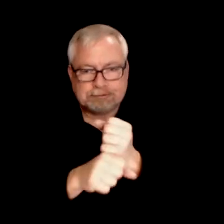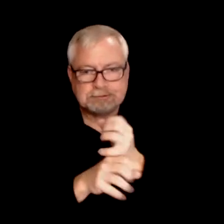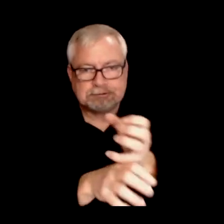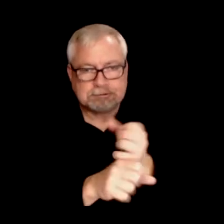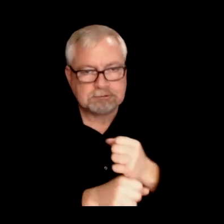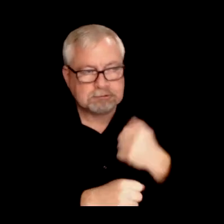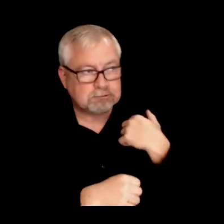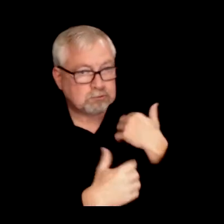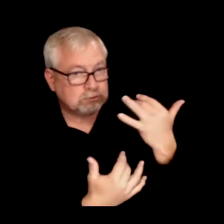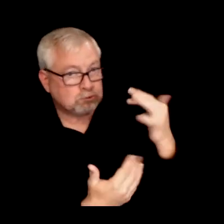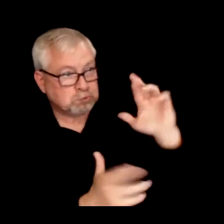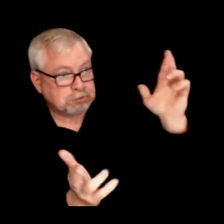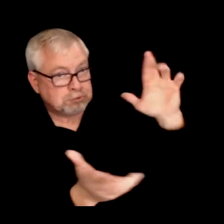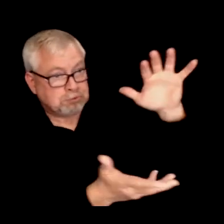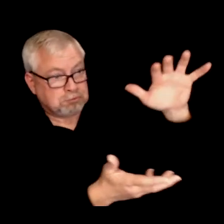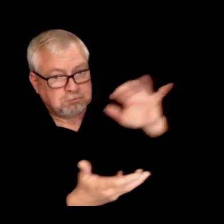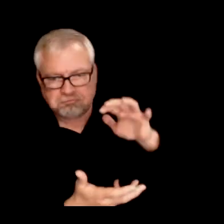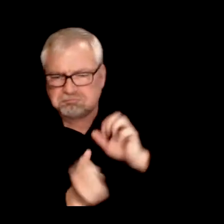Great, thank you very much.